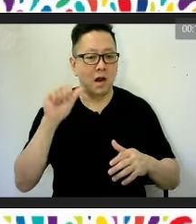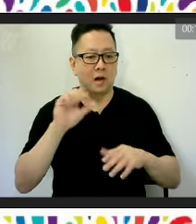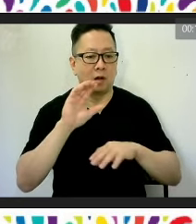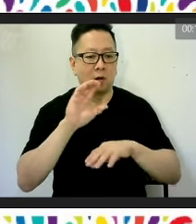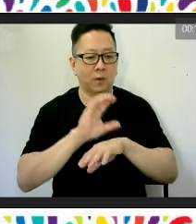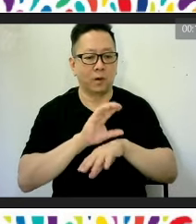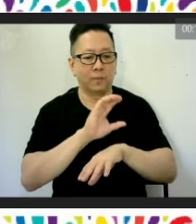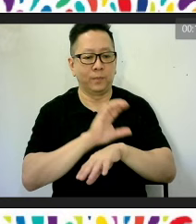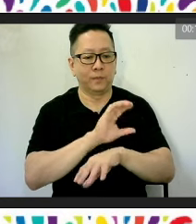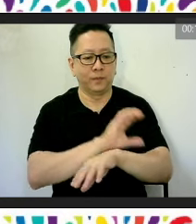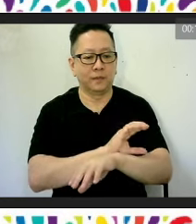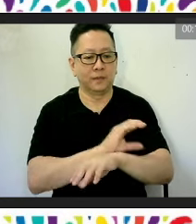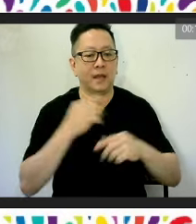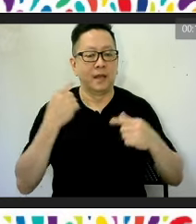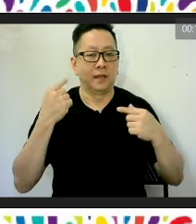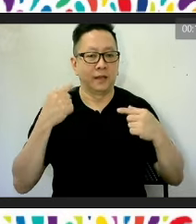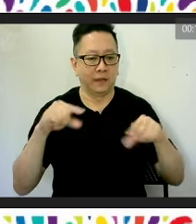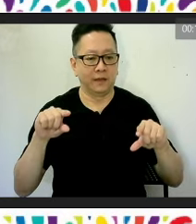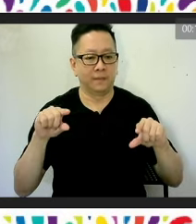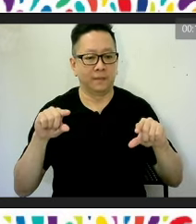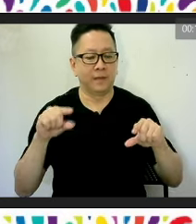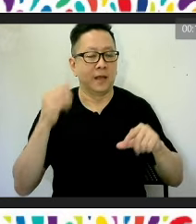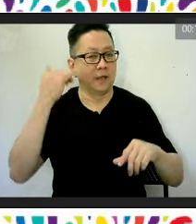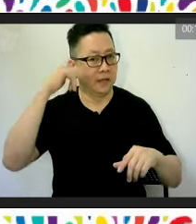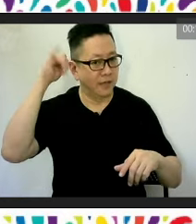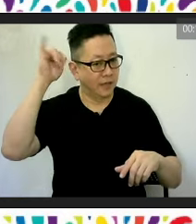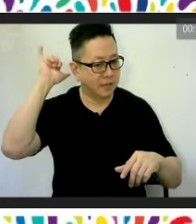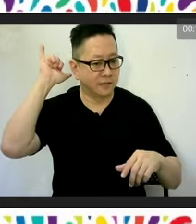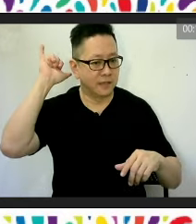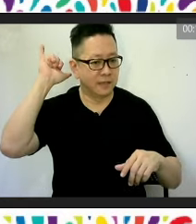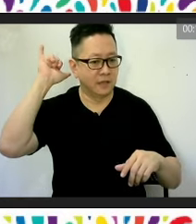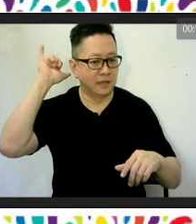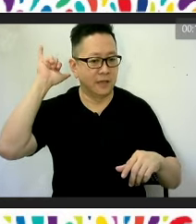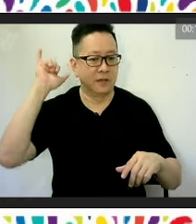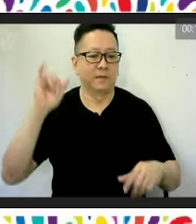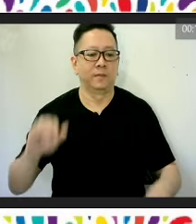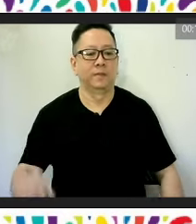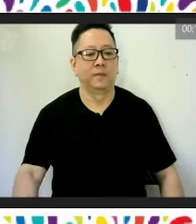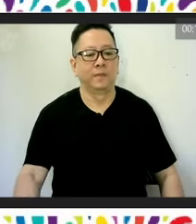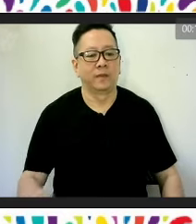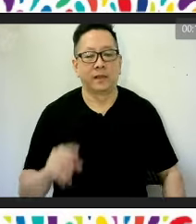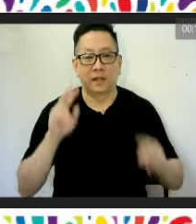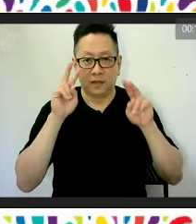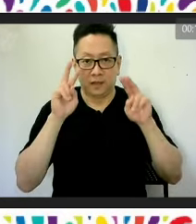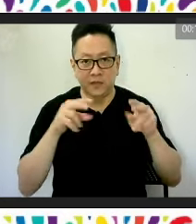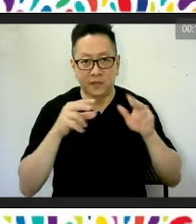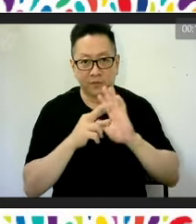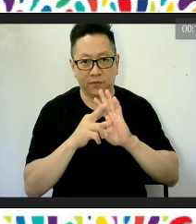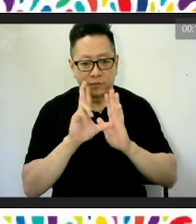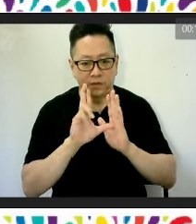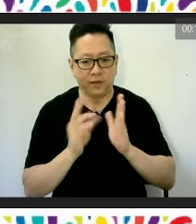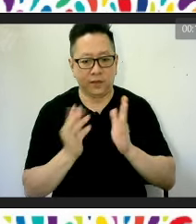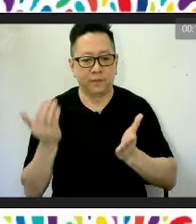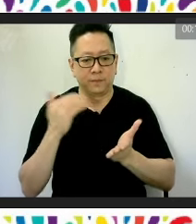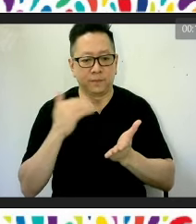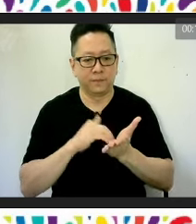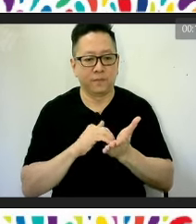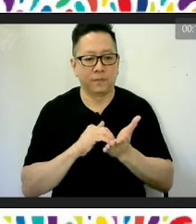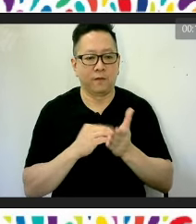played a computer game yesterday. Okay, let's review